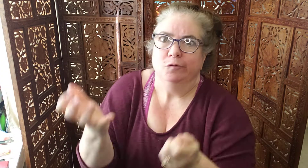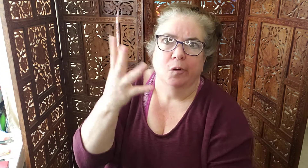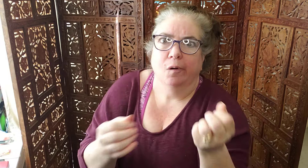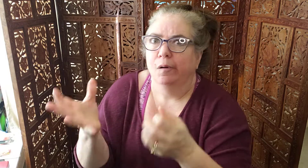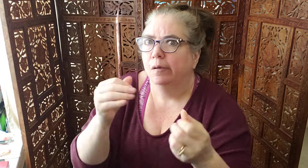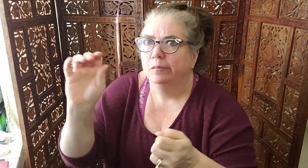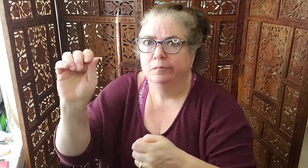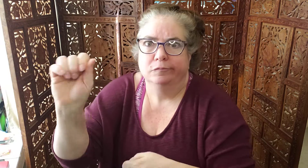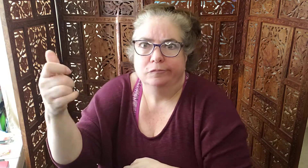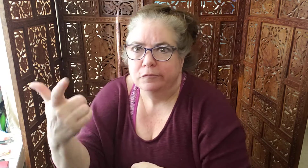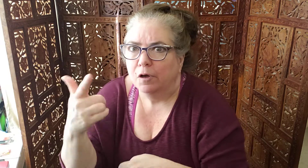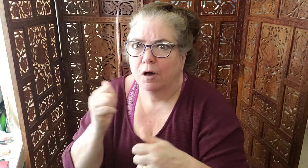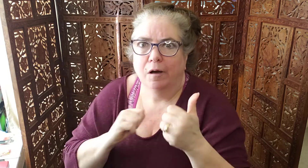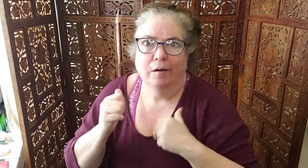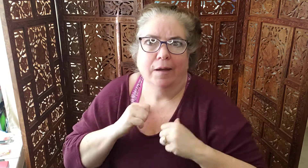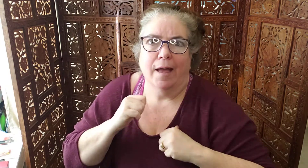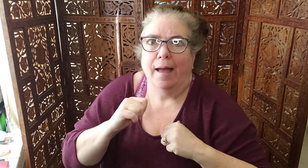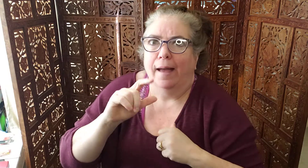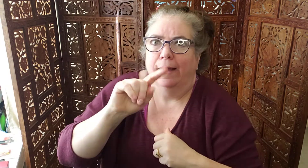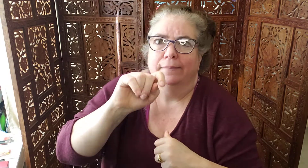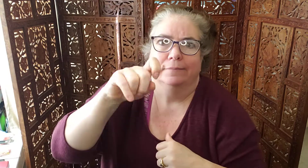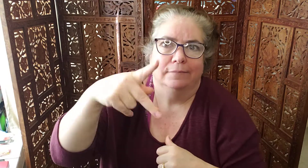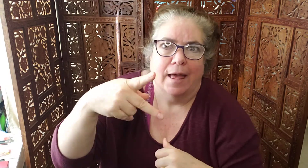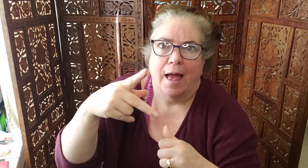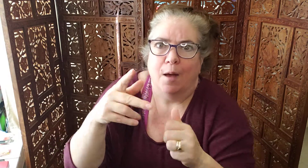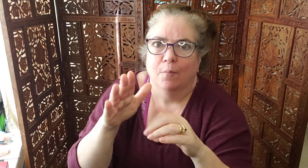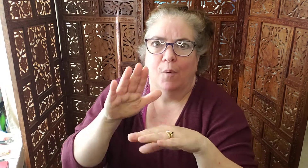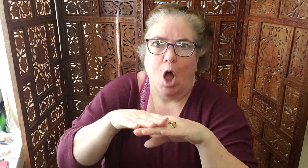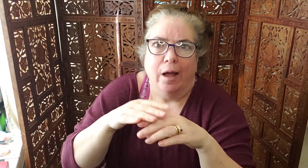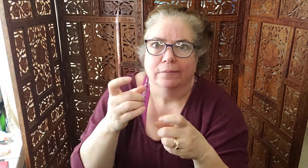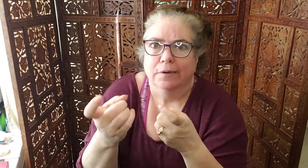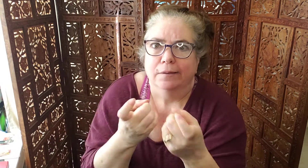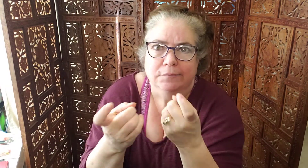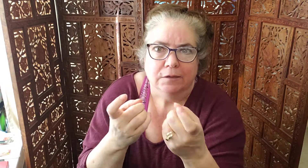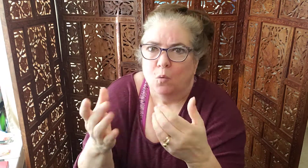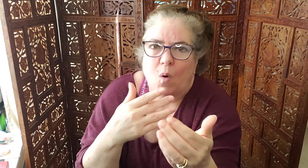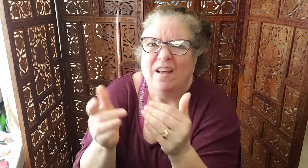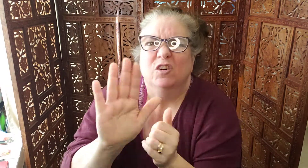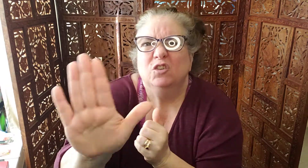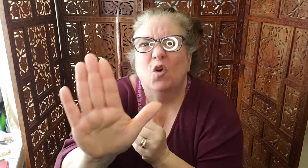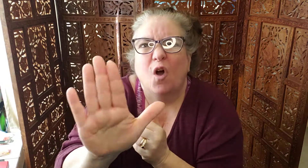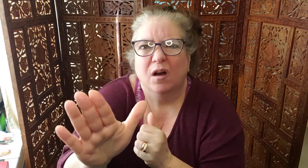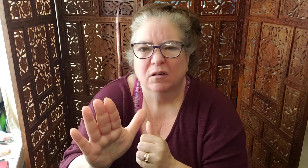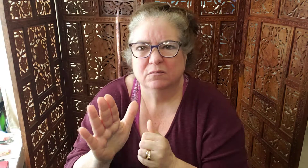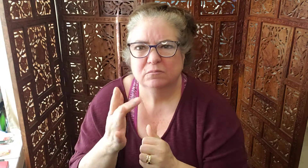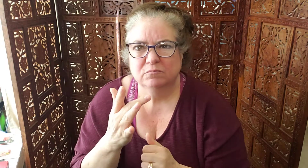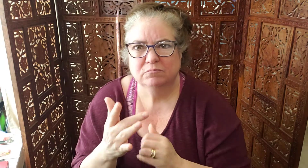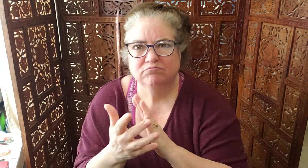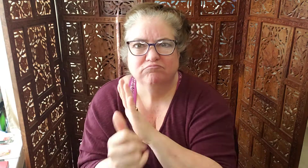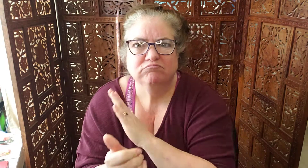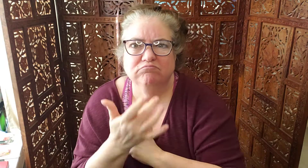tap dancing on ice skates, whatever your act was. But it focused on that act, on the individual